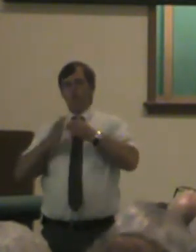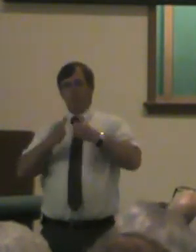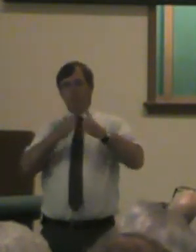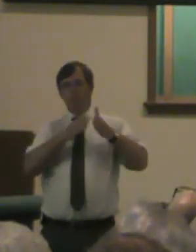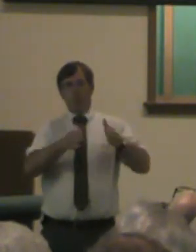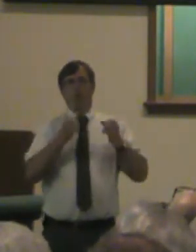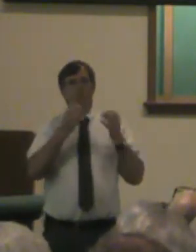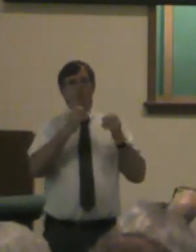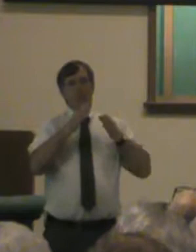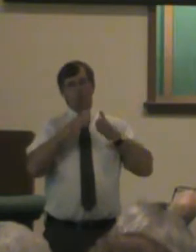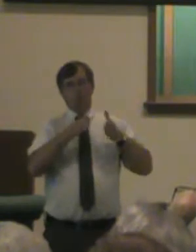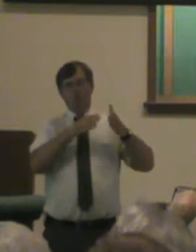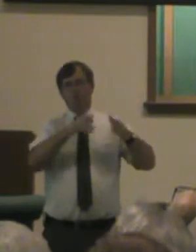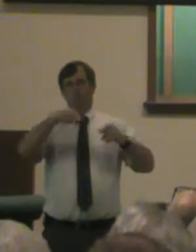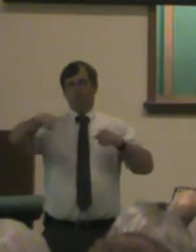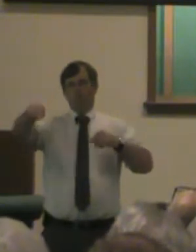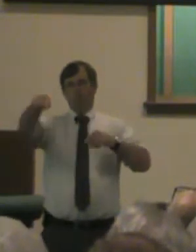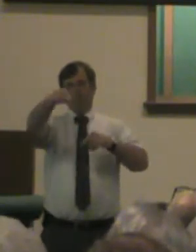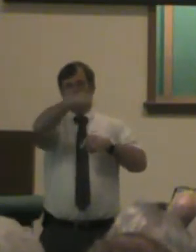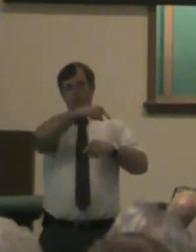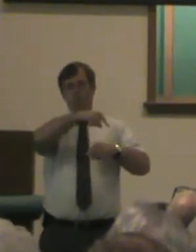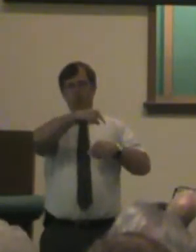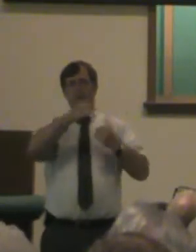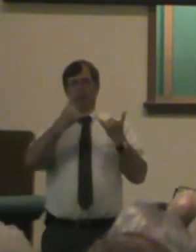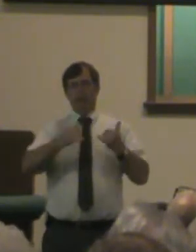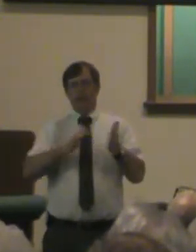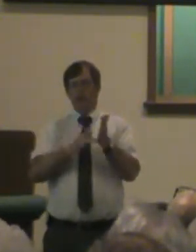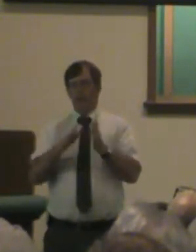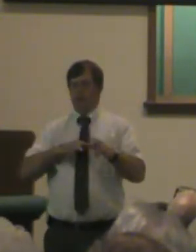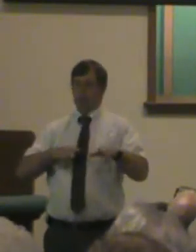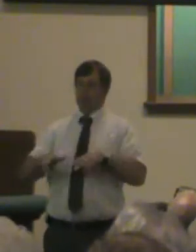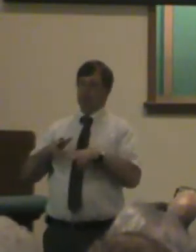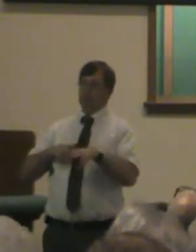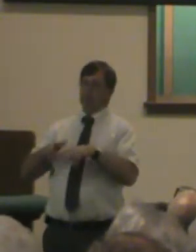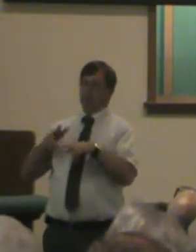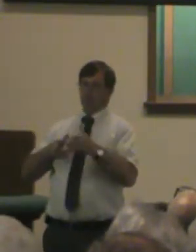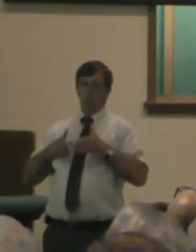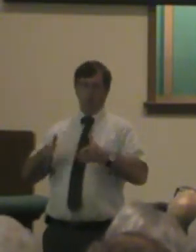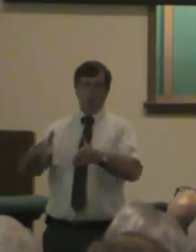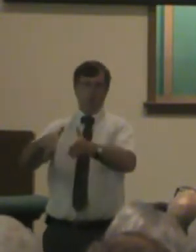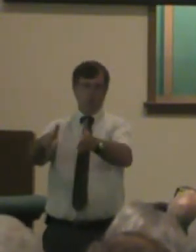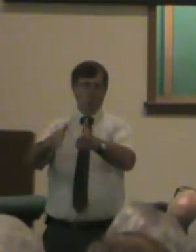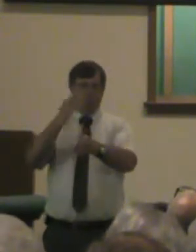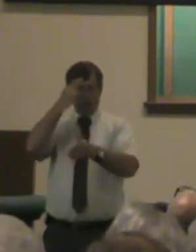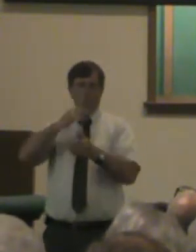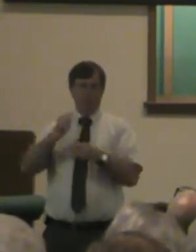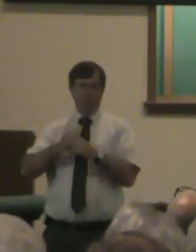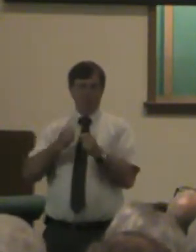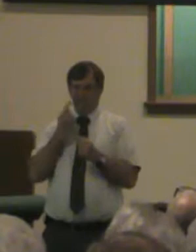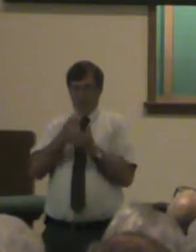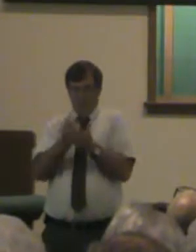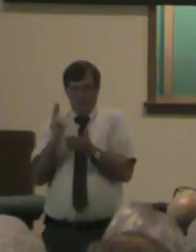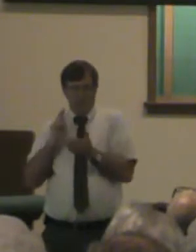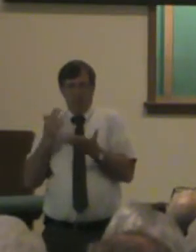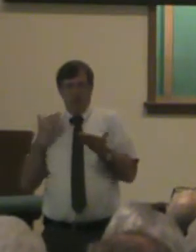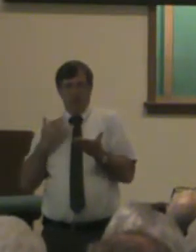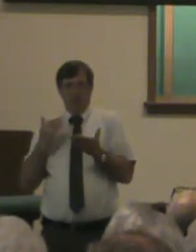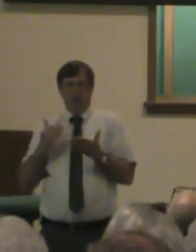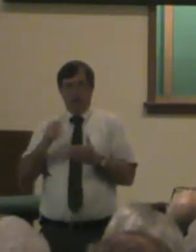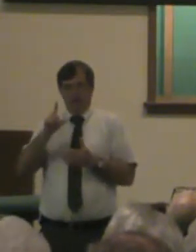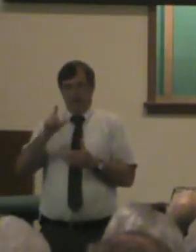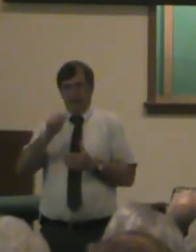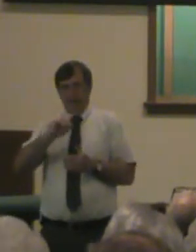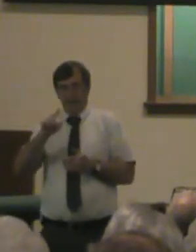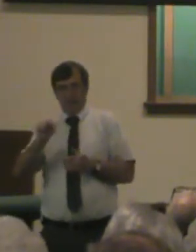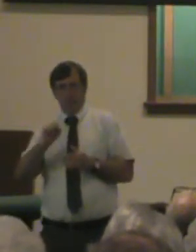on. And as Jesus walks along with them, has been teaching and talking, only a few weeks earlier, Lazarus was brought back to life. And now he travels with them on